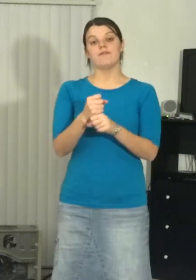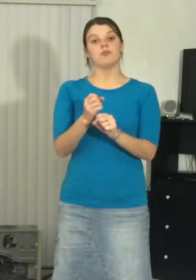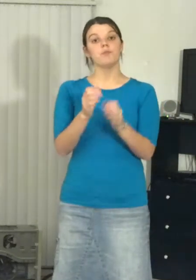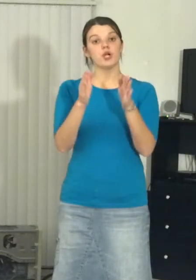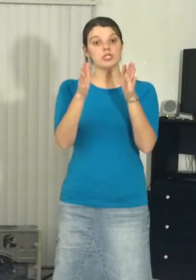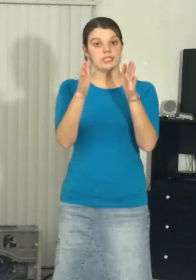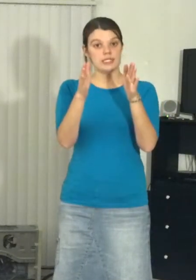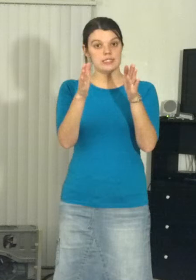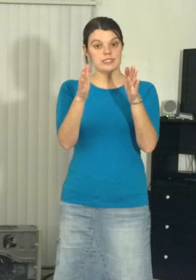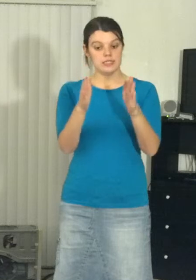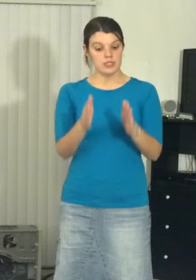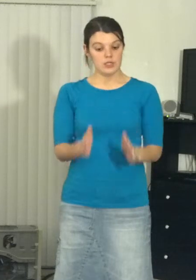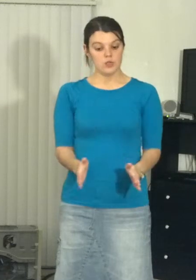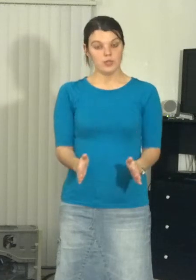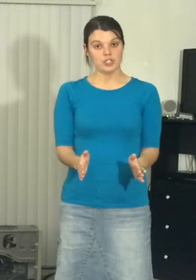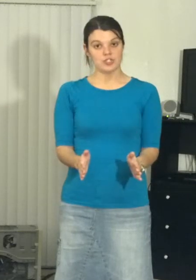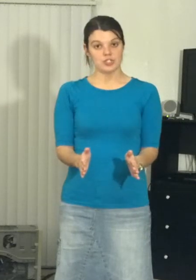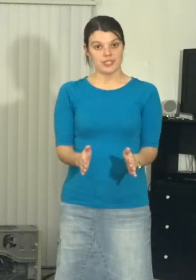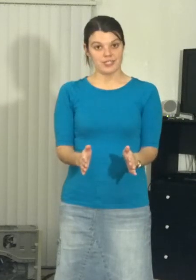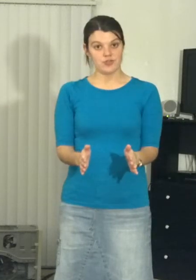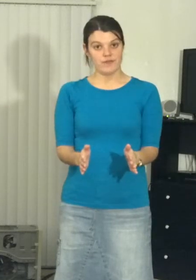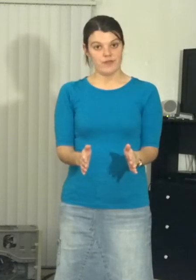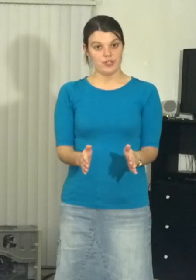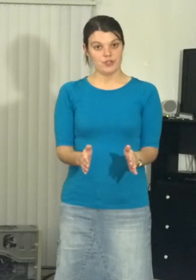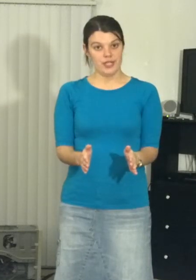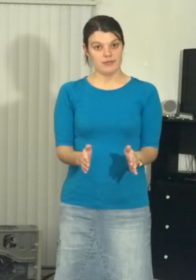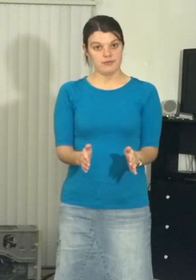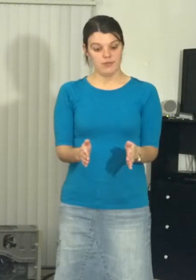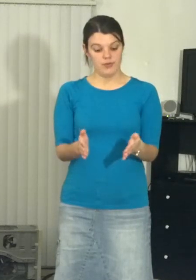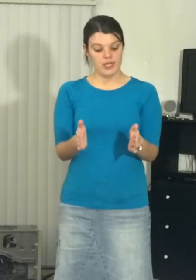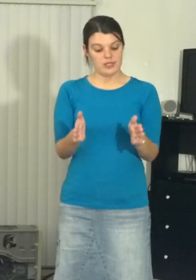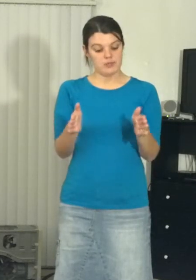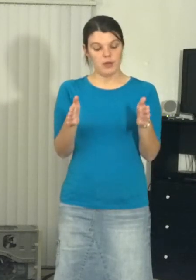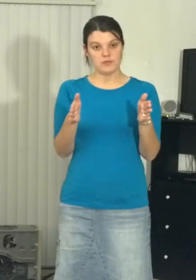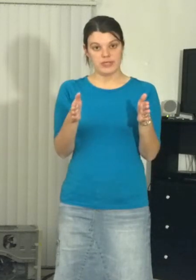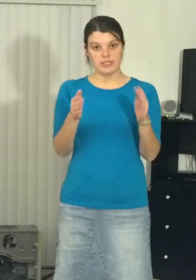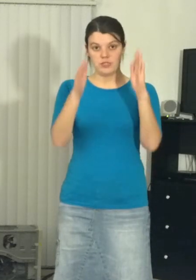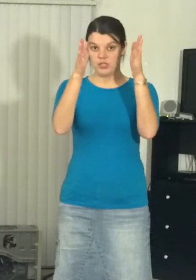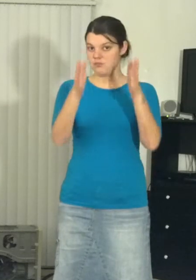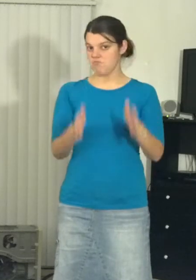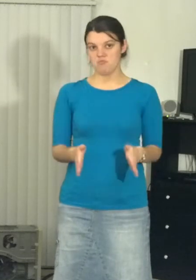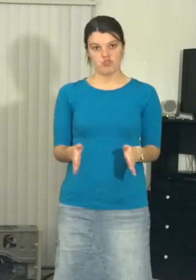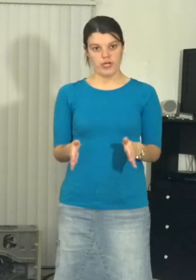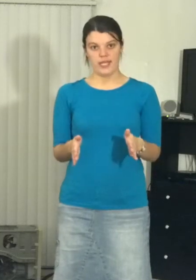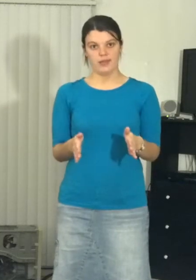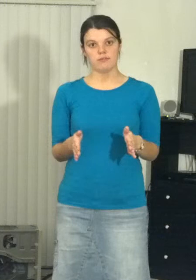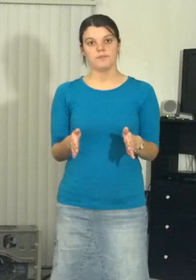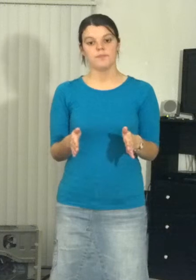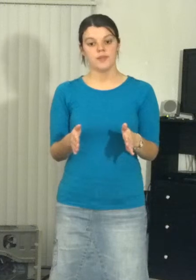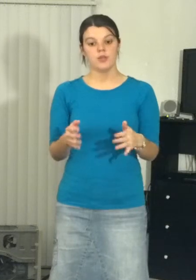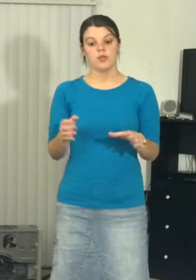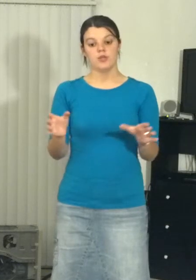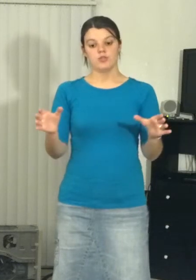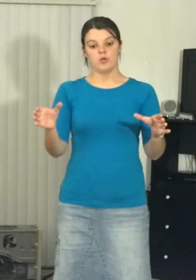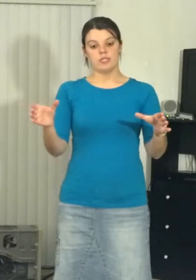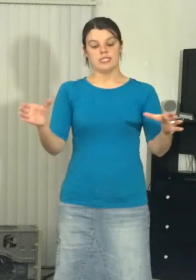for person, which is just like a straight figure down. Both hands, palms facing each other, straight down. So once